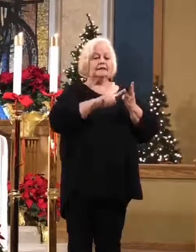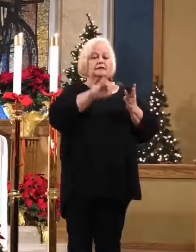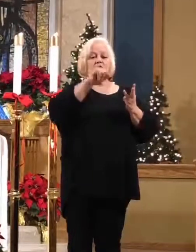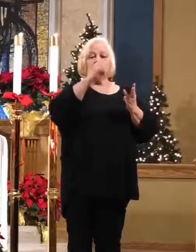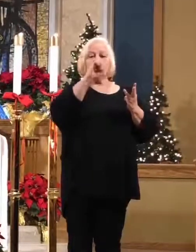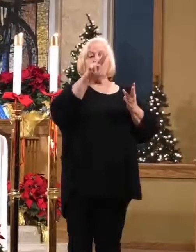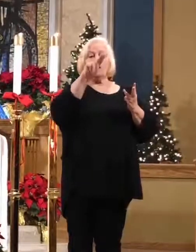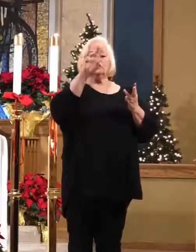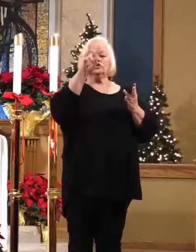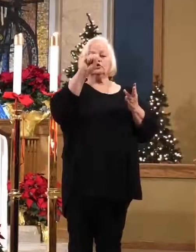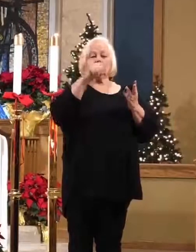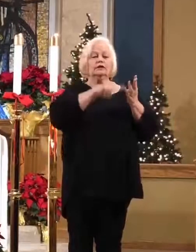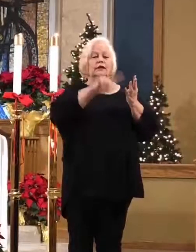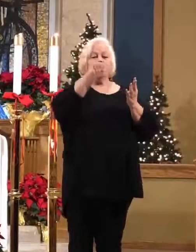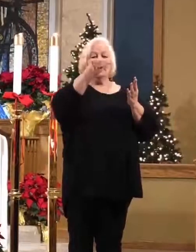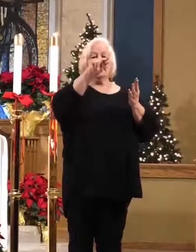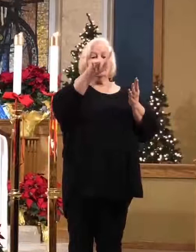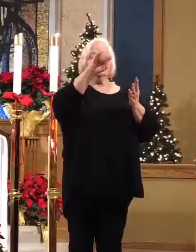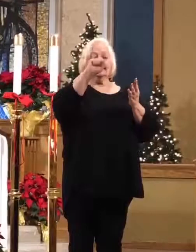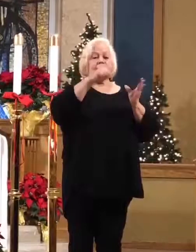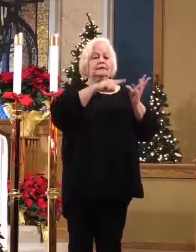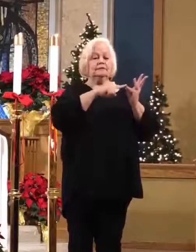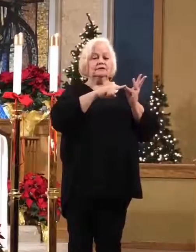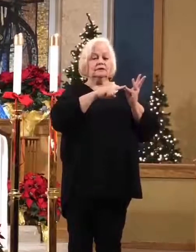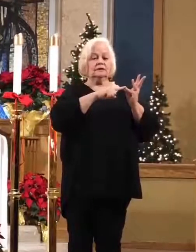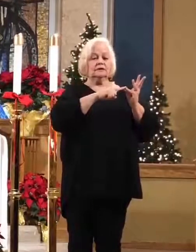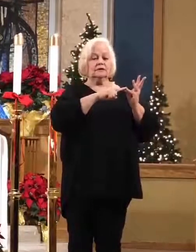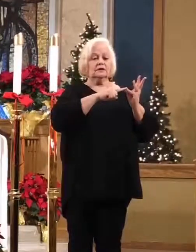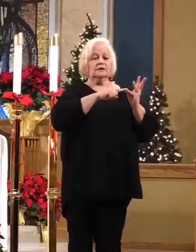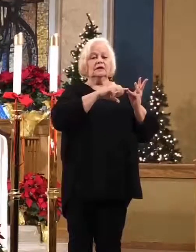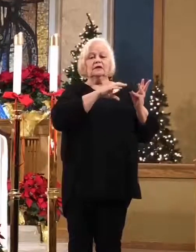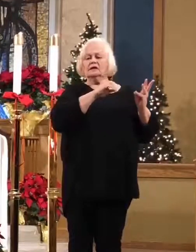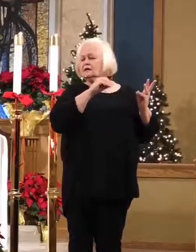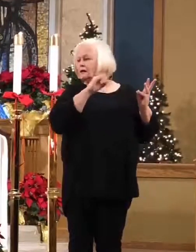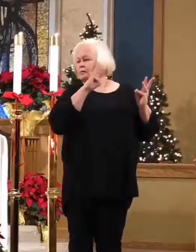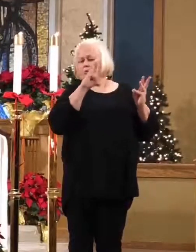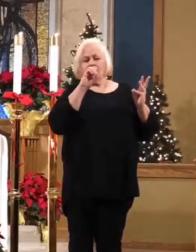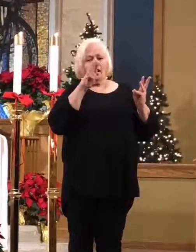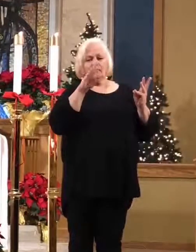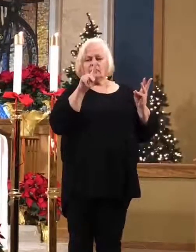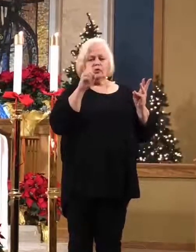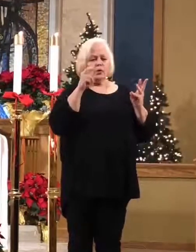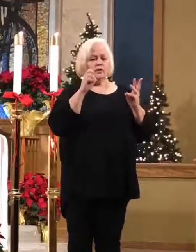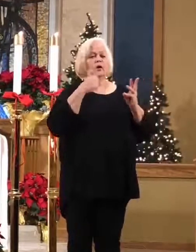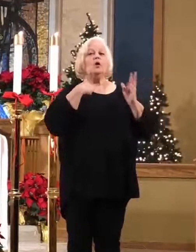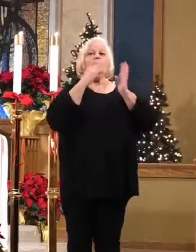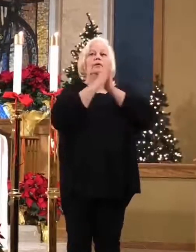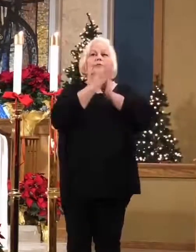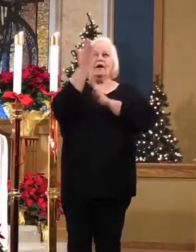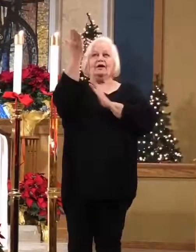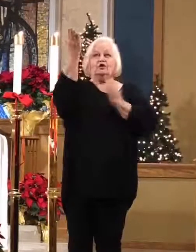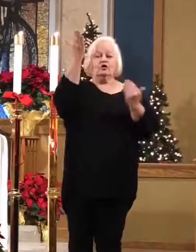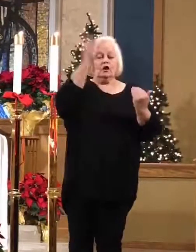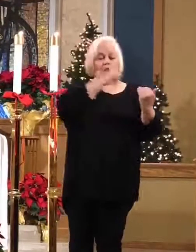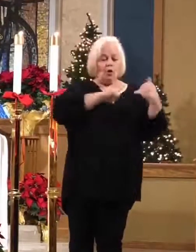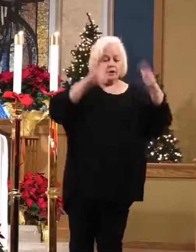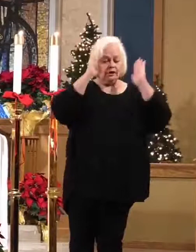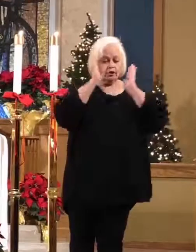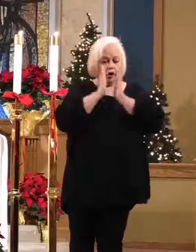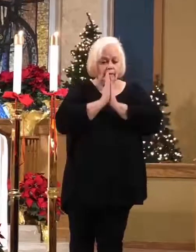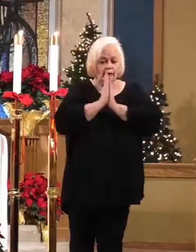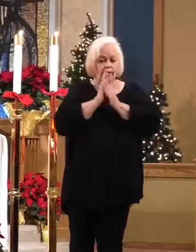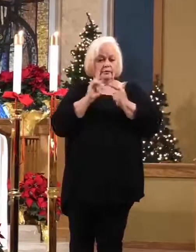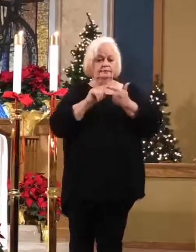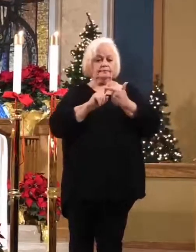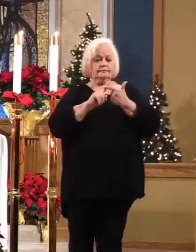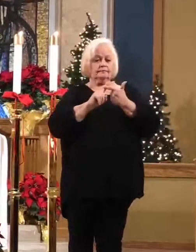Stewart, Anita Timmons, and Bob Groney, we pray to the Lord. Lord, hear our